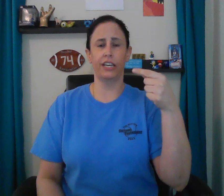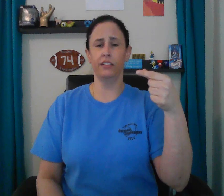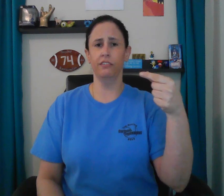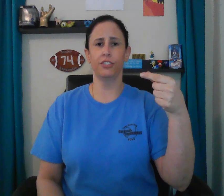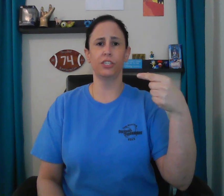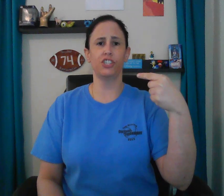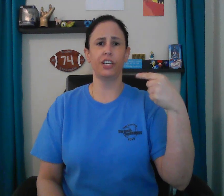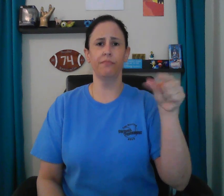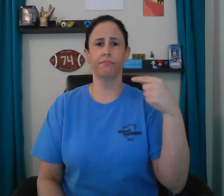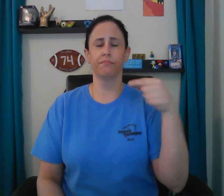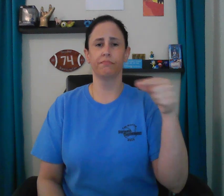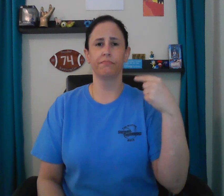green, do a G,